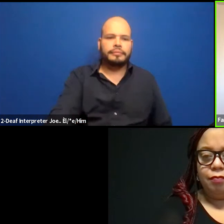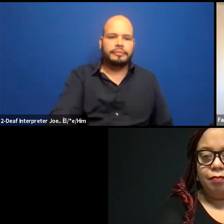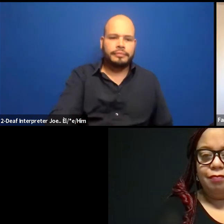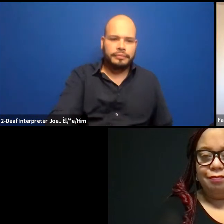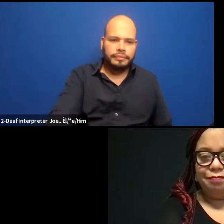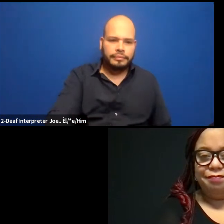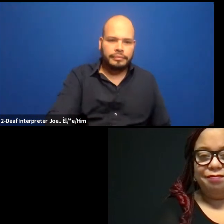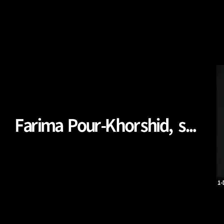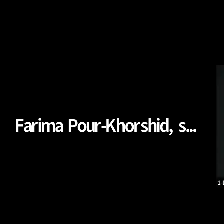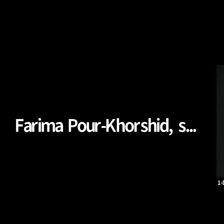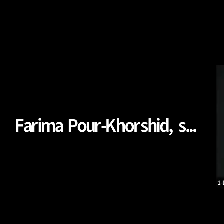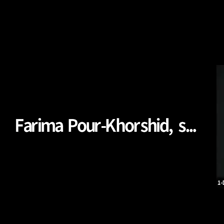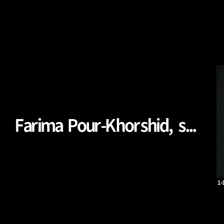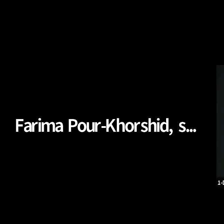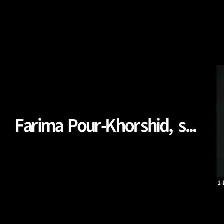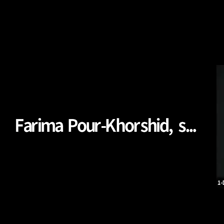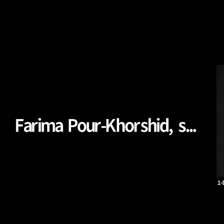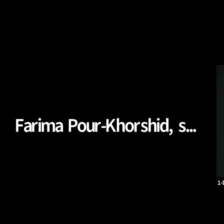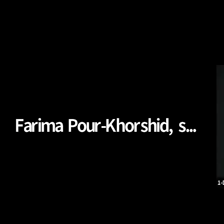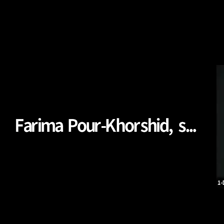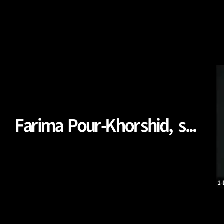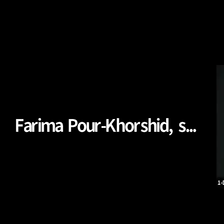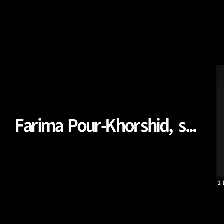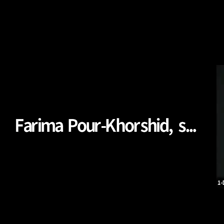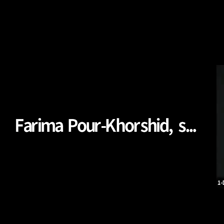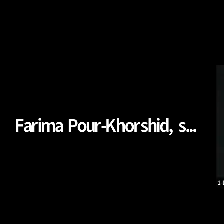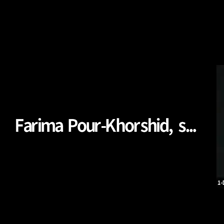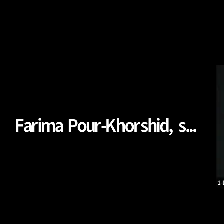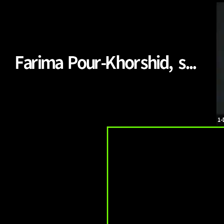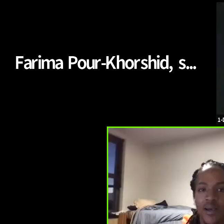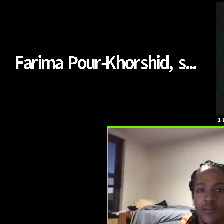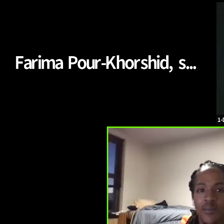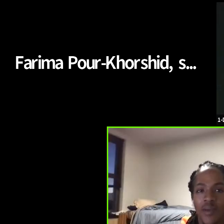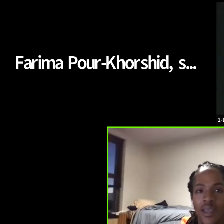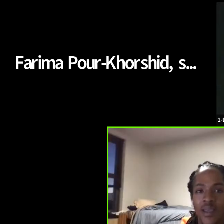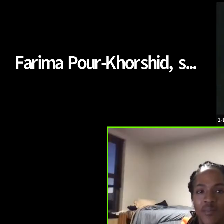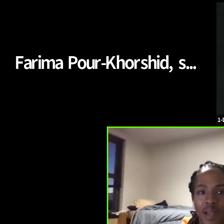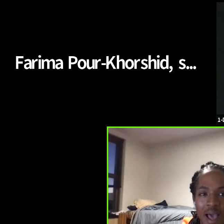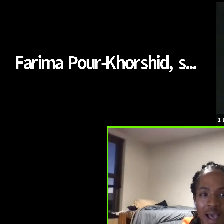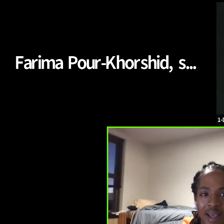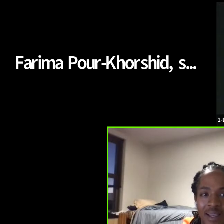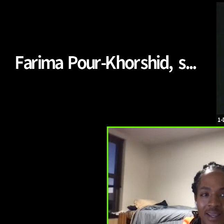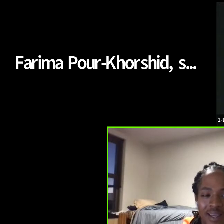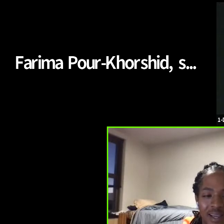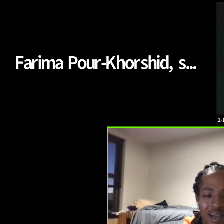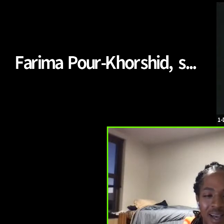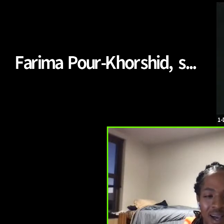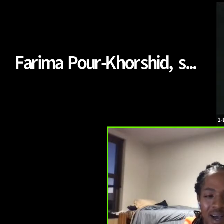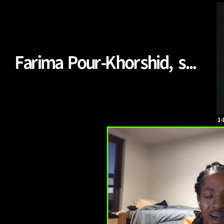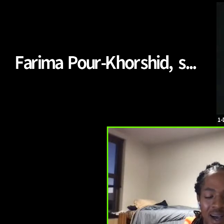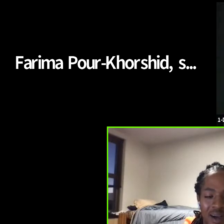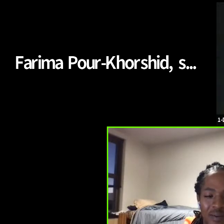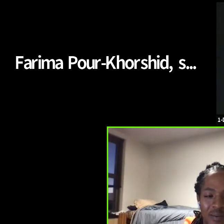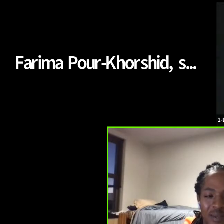What's up, y'all? My name is Caleb Ottman. I am a Black